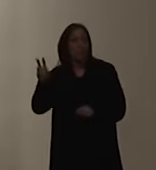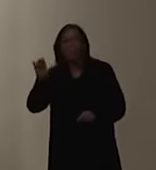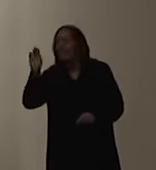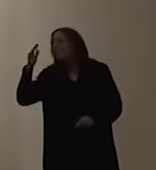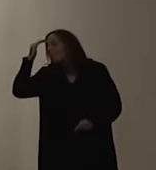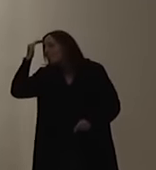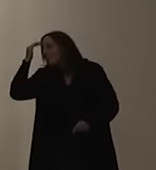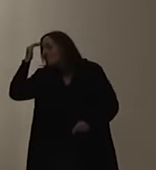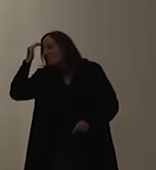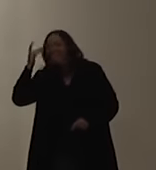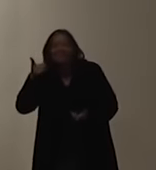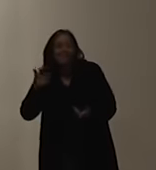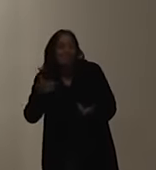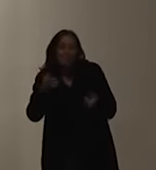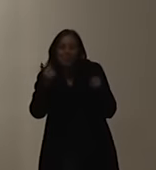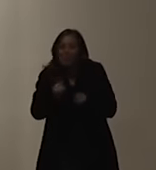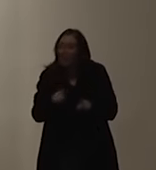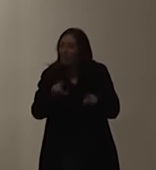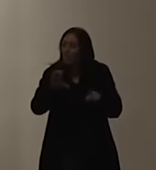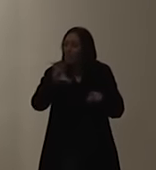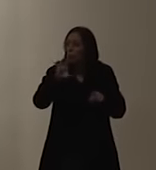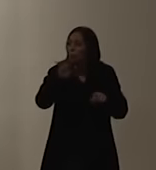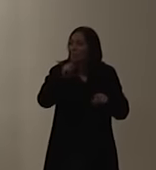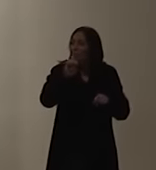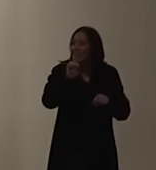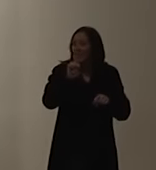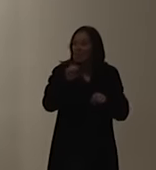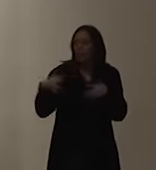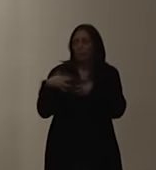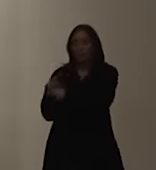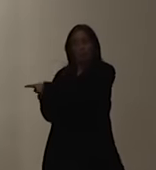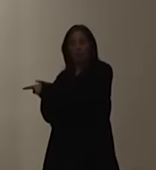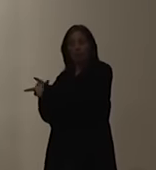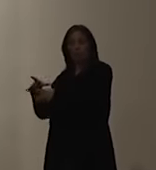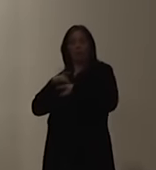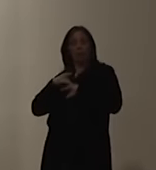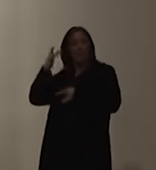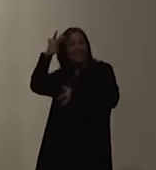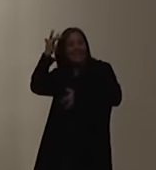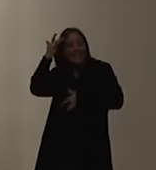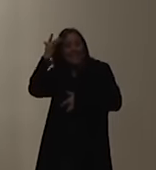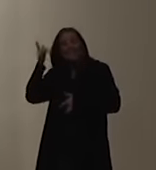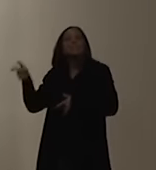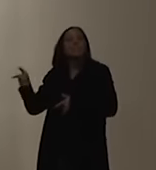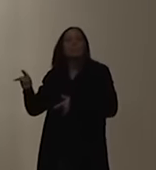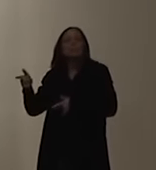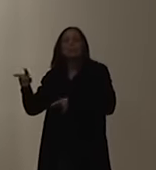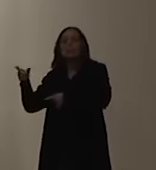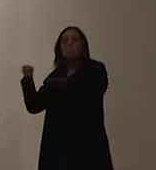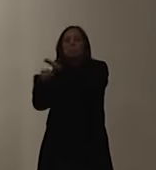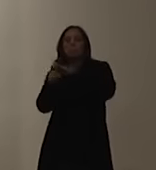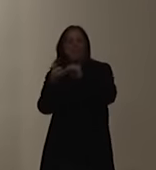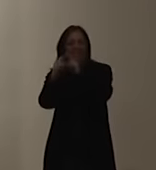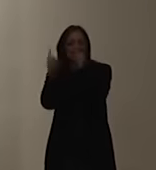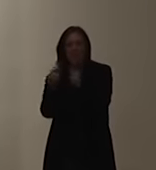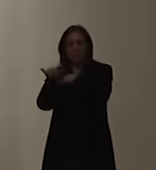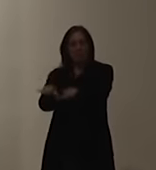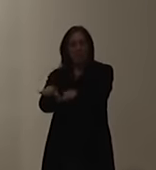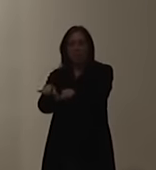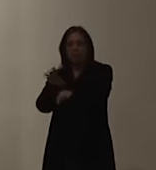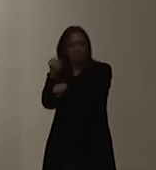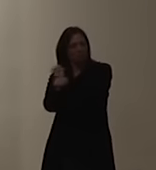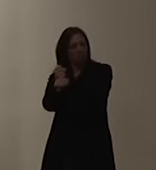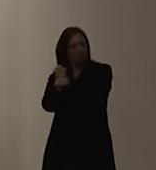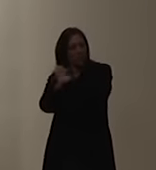they stuck her in a tent and said, you can't go anywhere. Now, I'm on my way back. It's my birthday. I'm coming to Cambridge. There's a